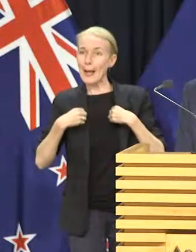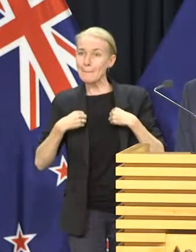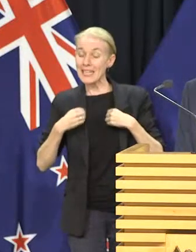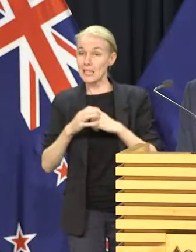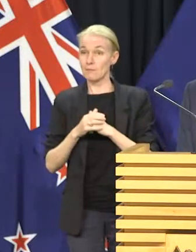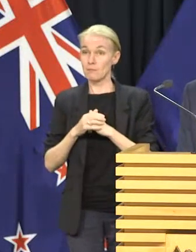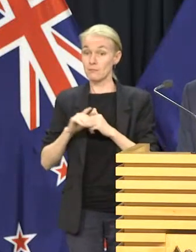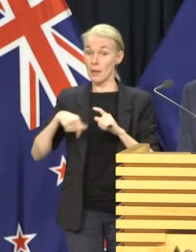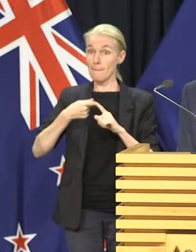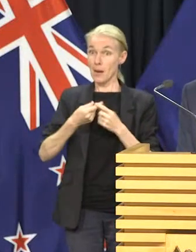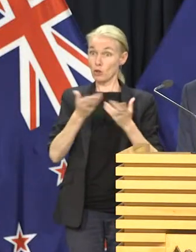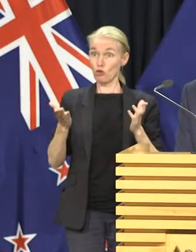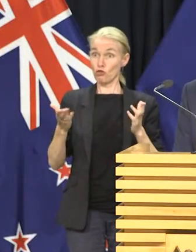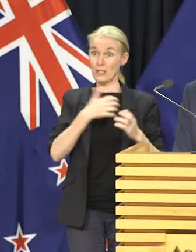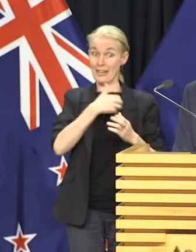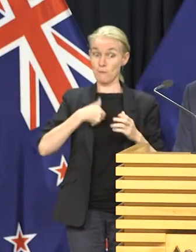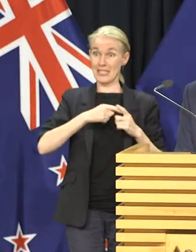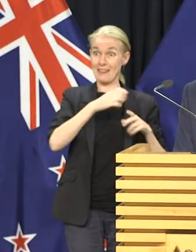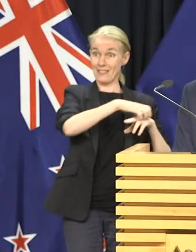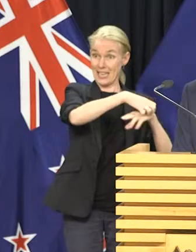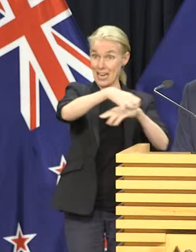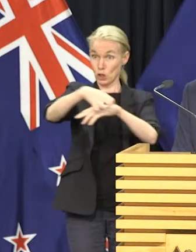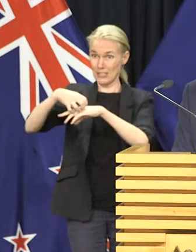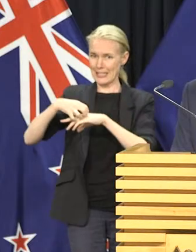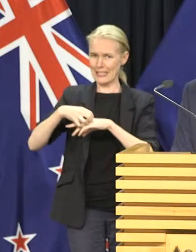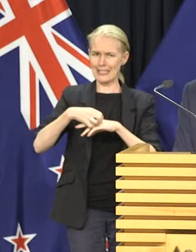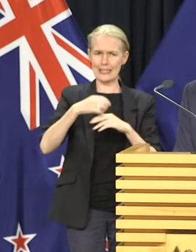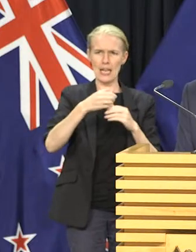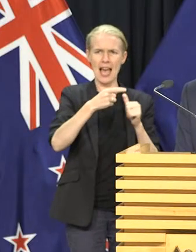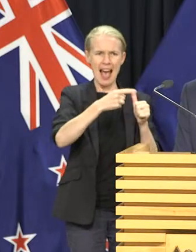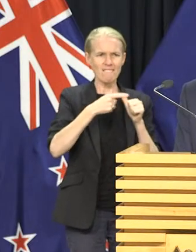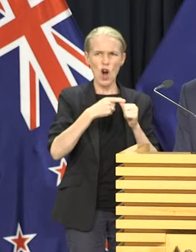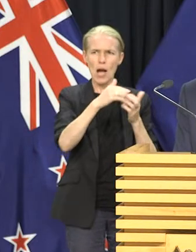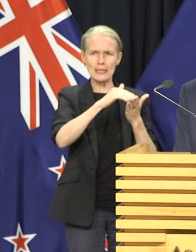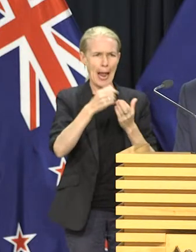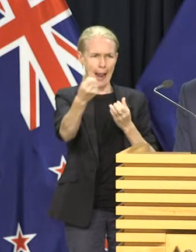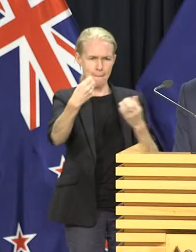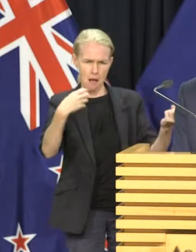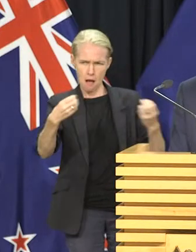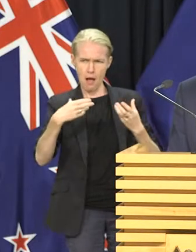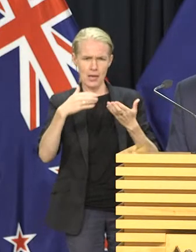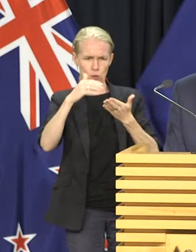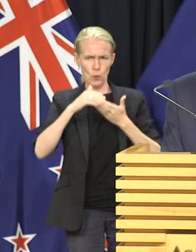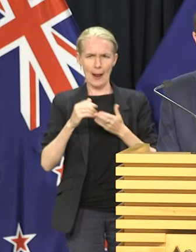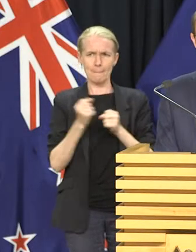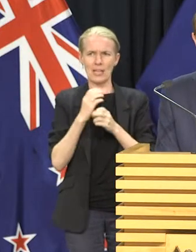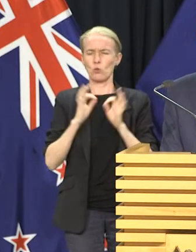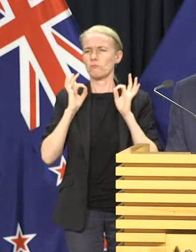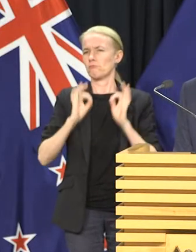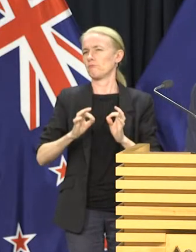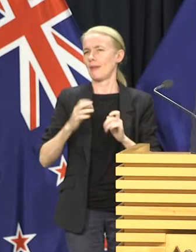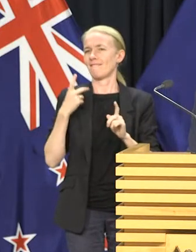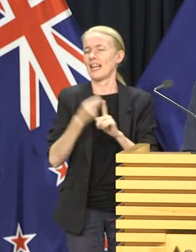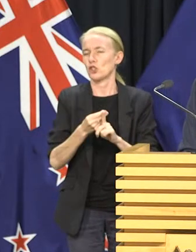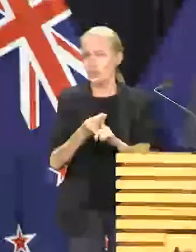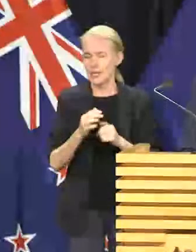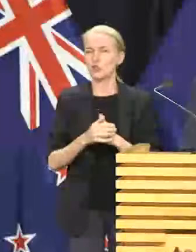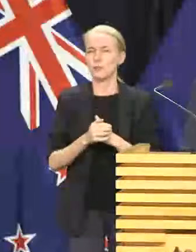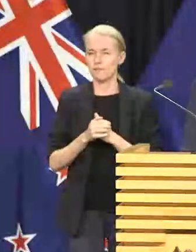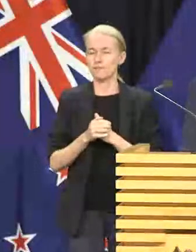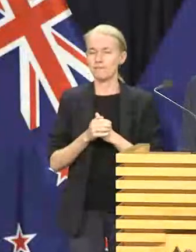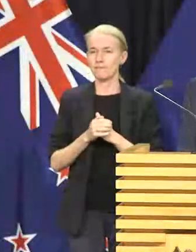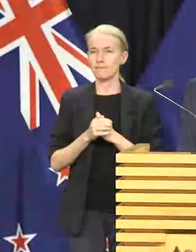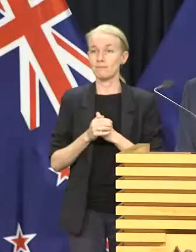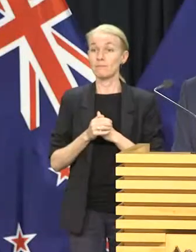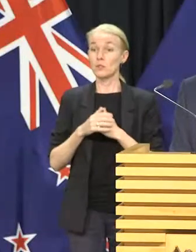government and indeed from across other agencies and organisations in New Zealand. In the context of